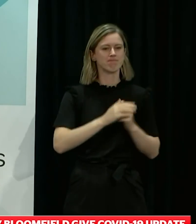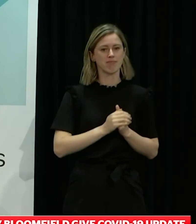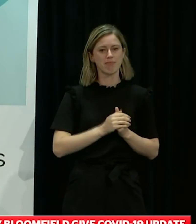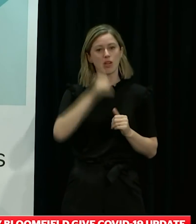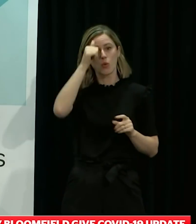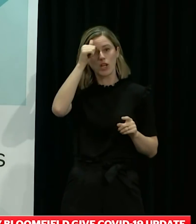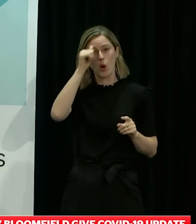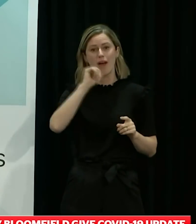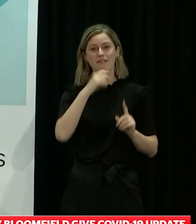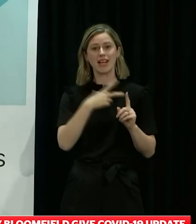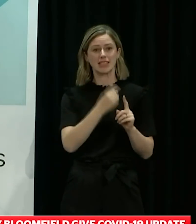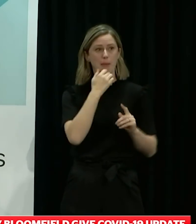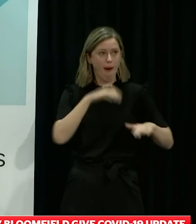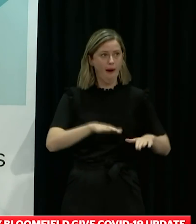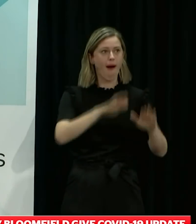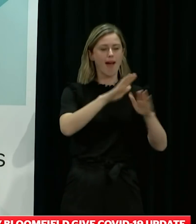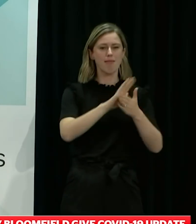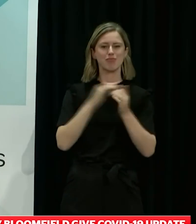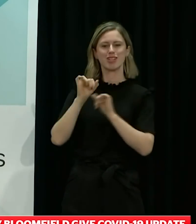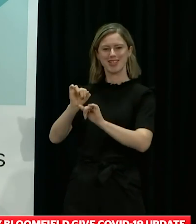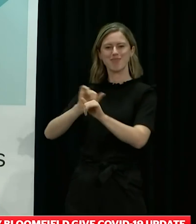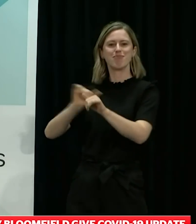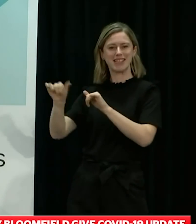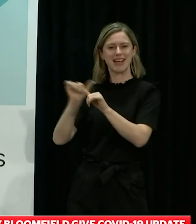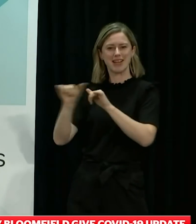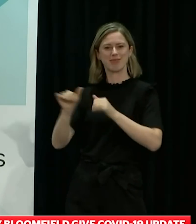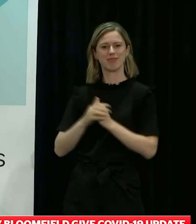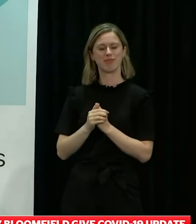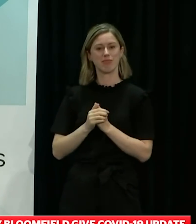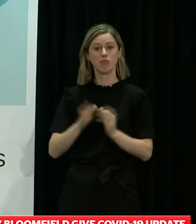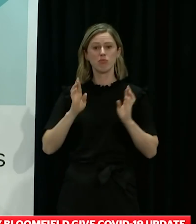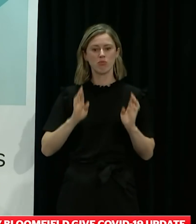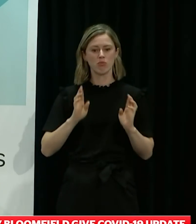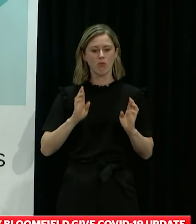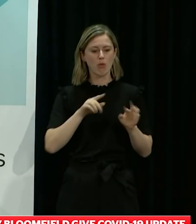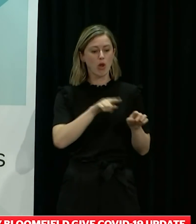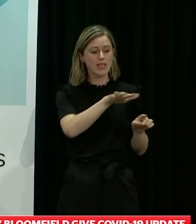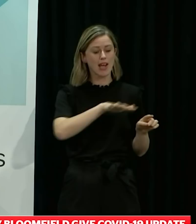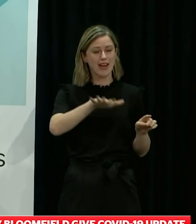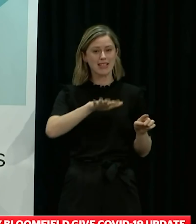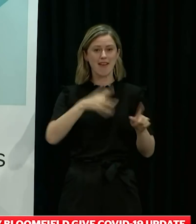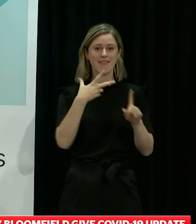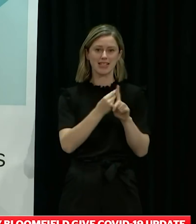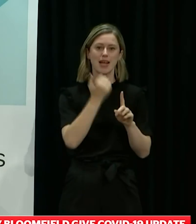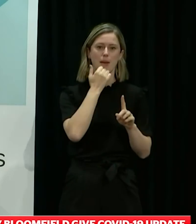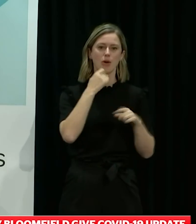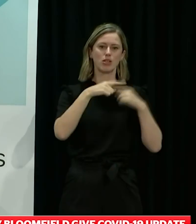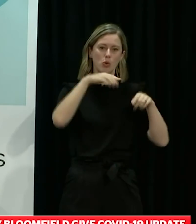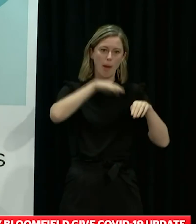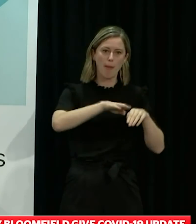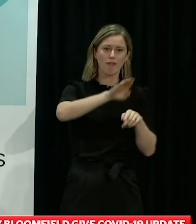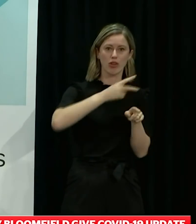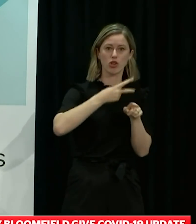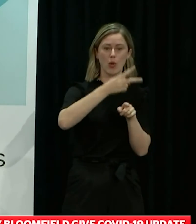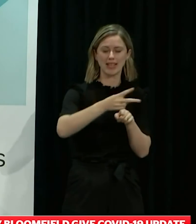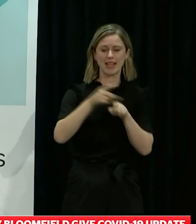the vaccination levels, the greater protection. Our hope is that we will continue to see a lift in rates over the next fortnight when we come